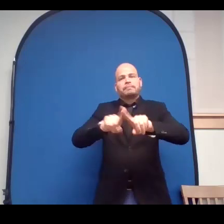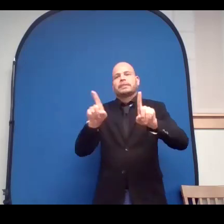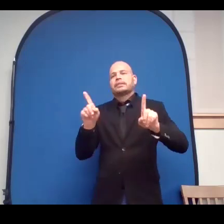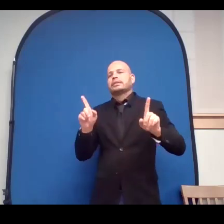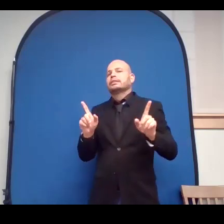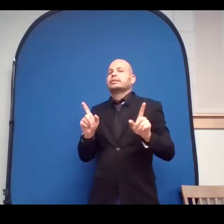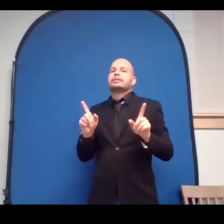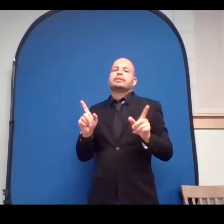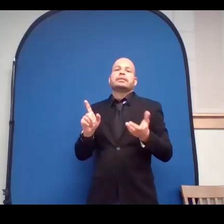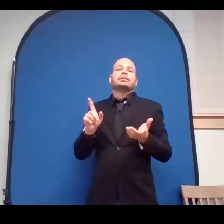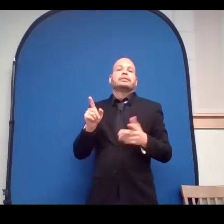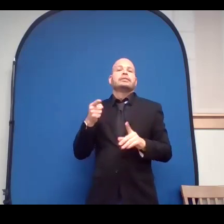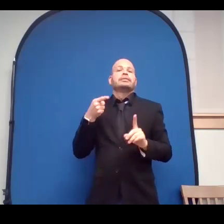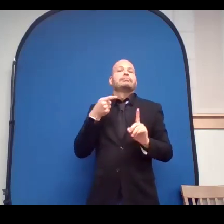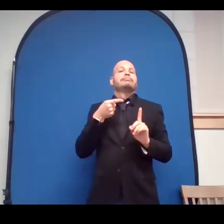Captain Dickens.